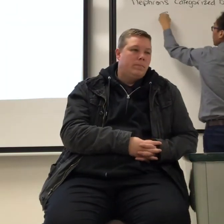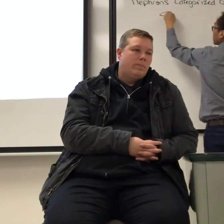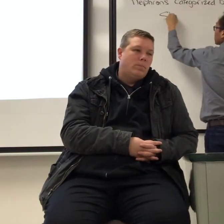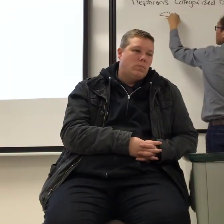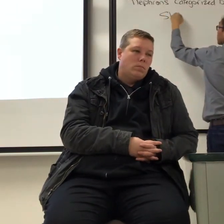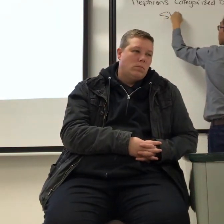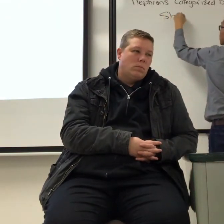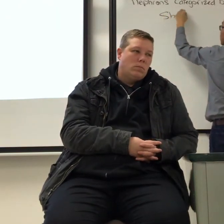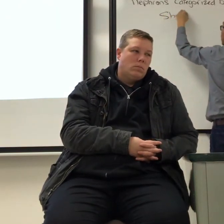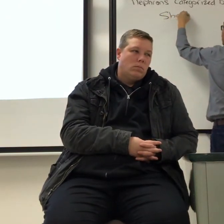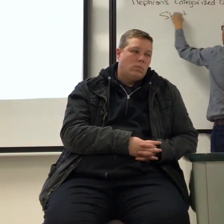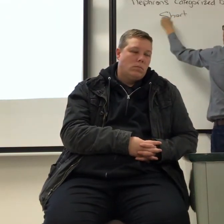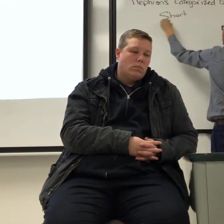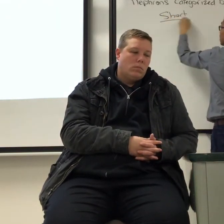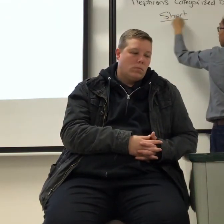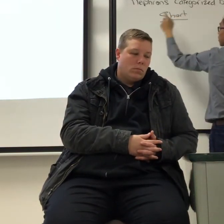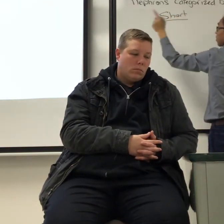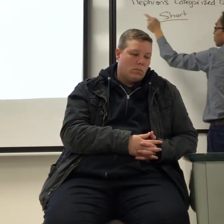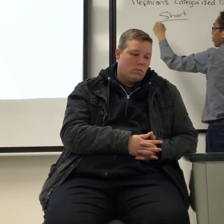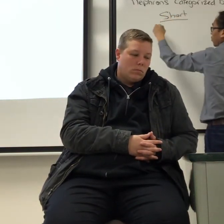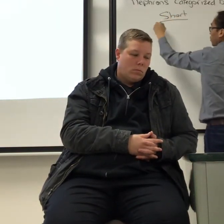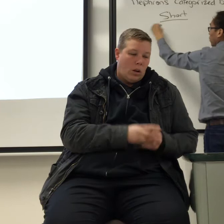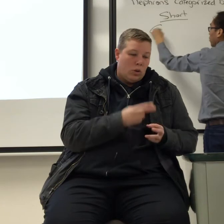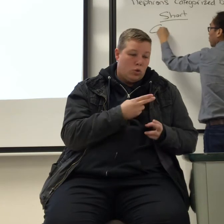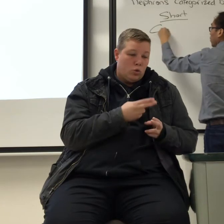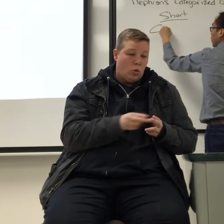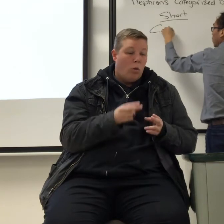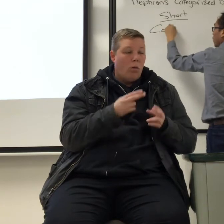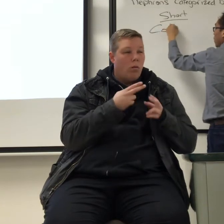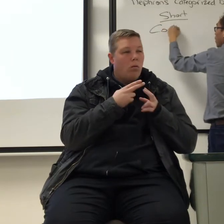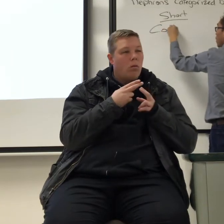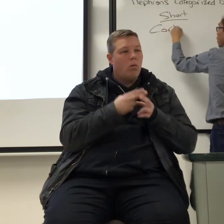Short ones are called the cortical